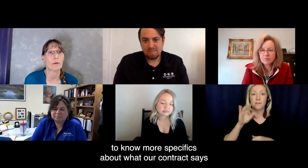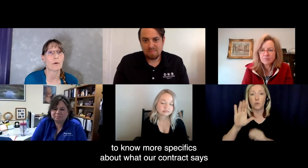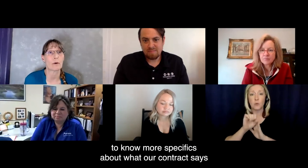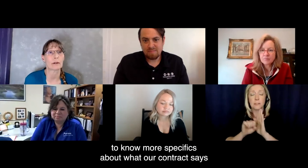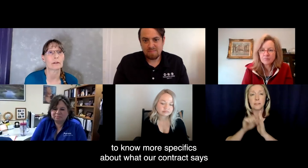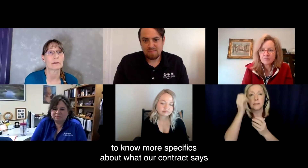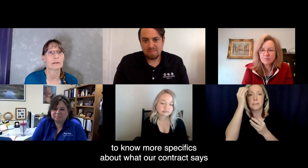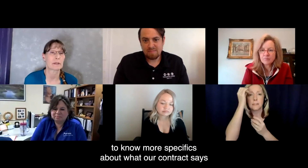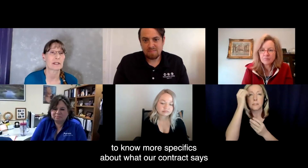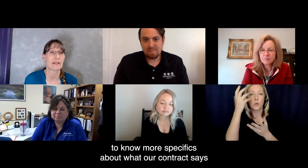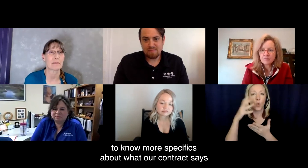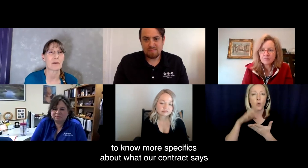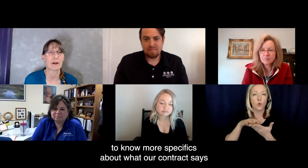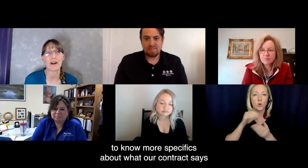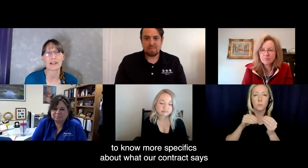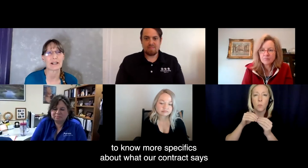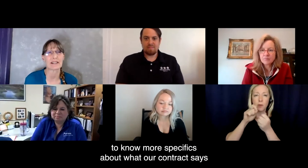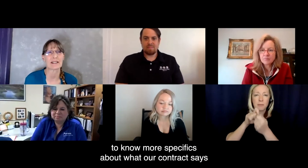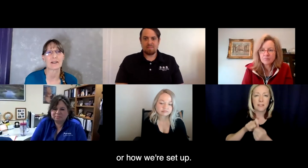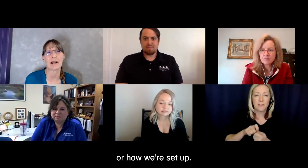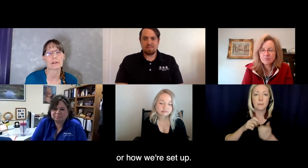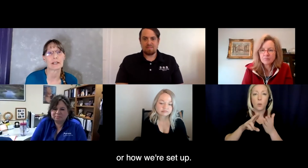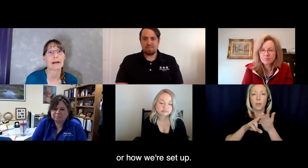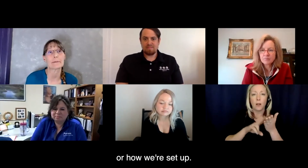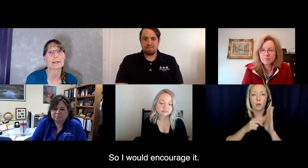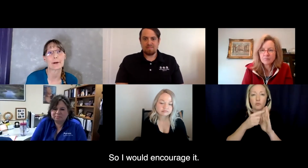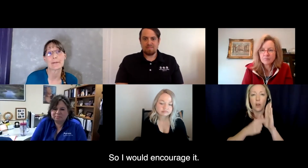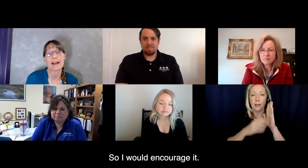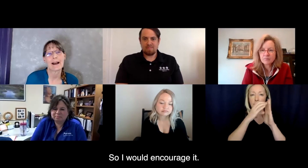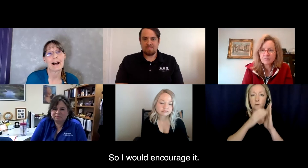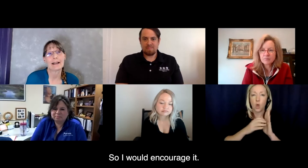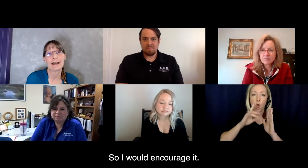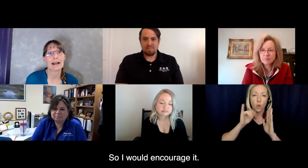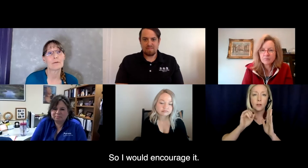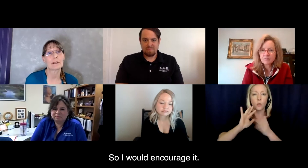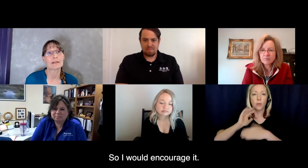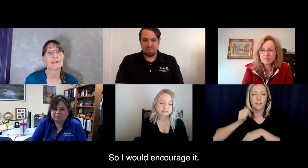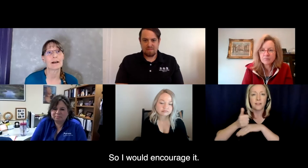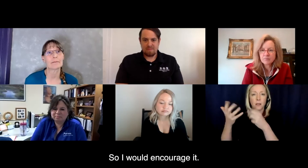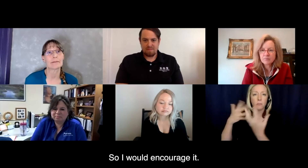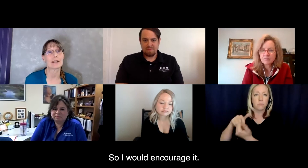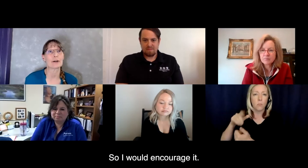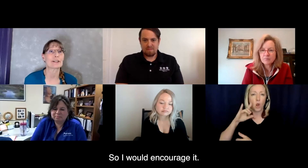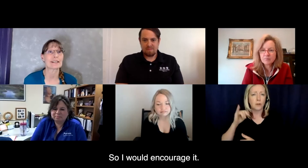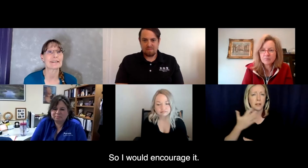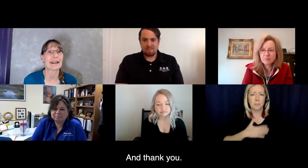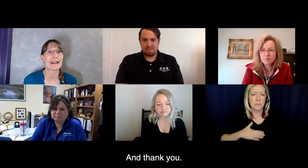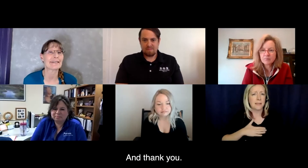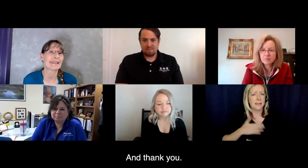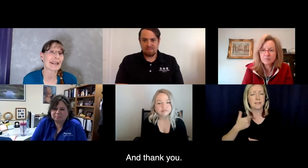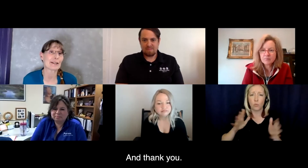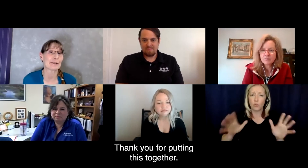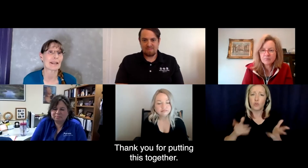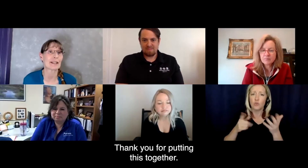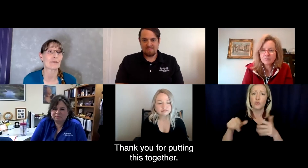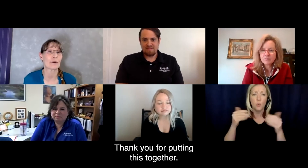know more specifics about what our contract says or how we're set up. So I would encourage it. And